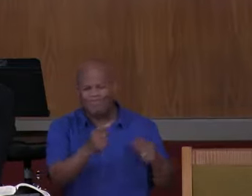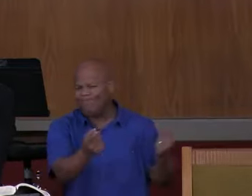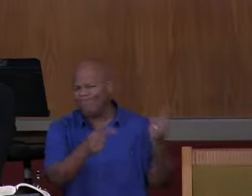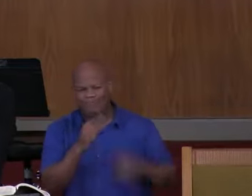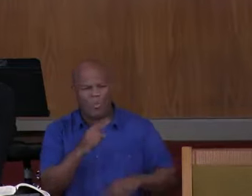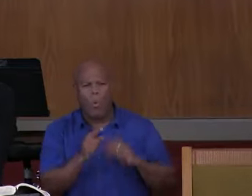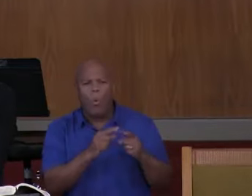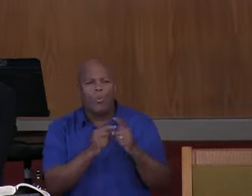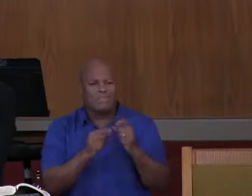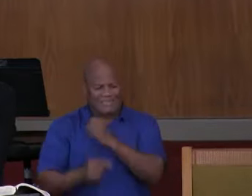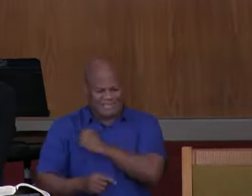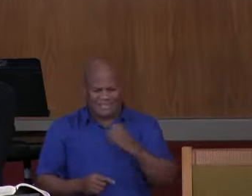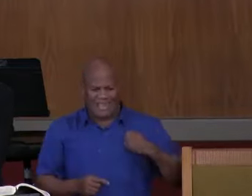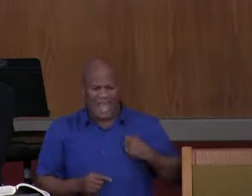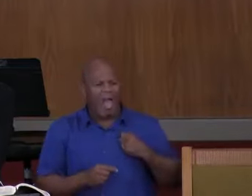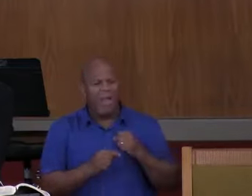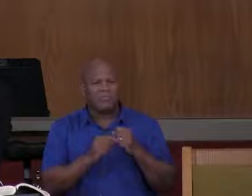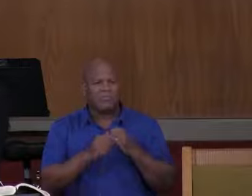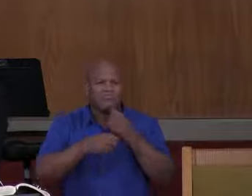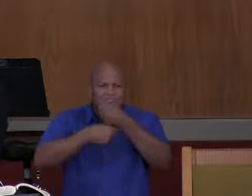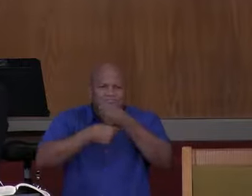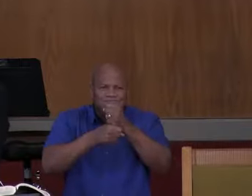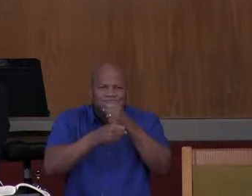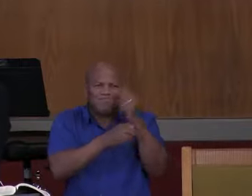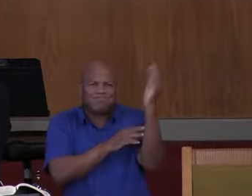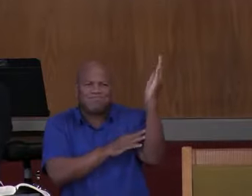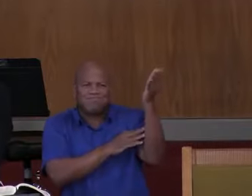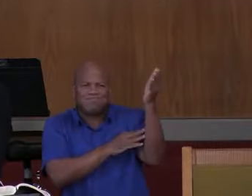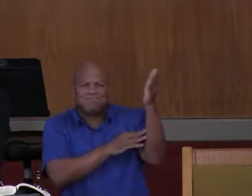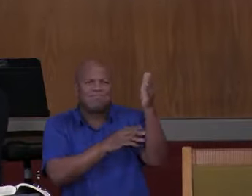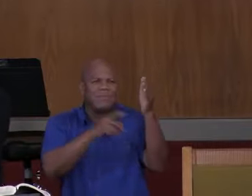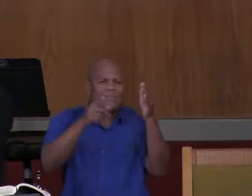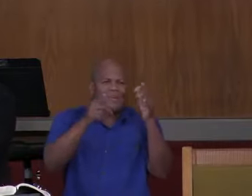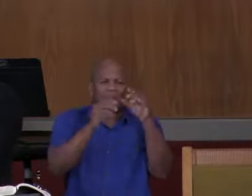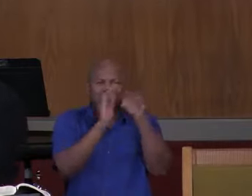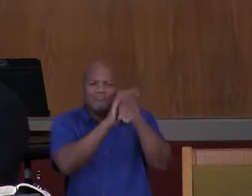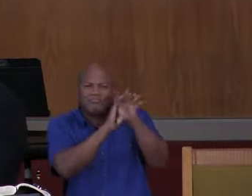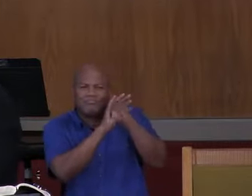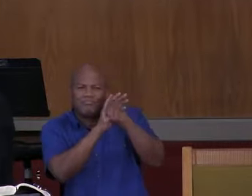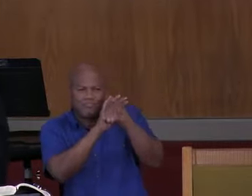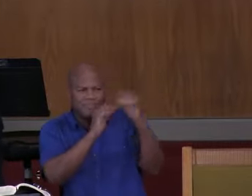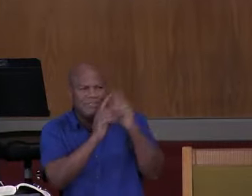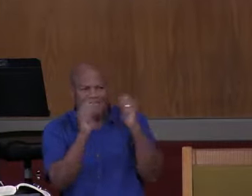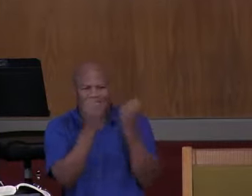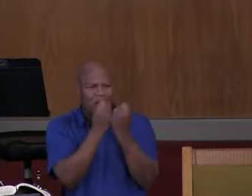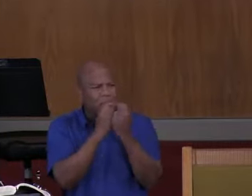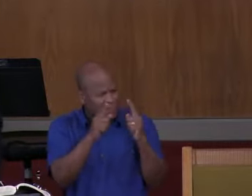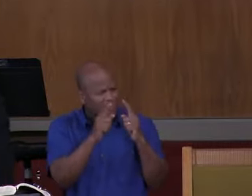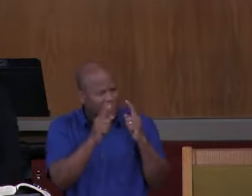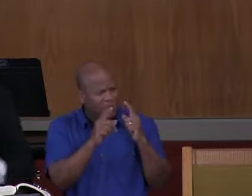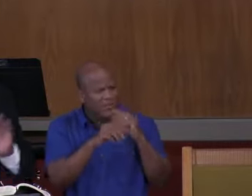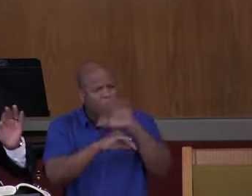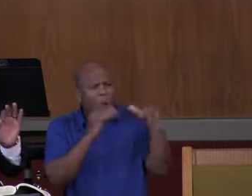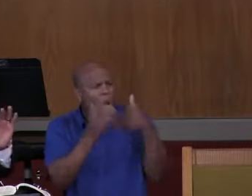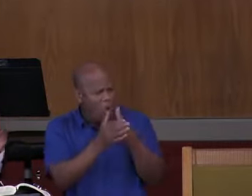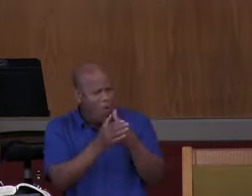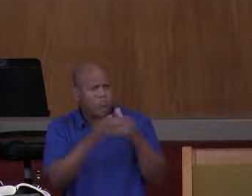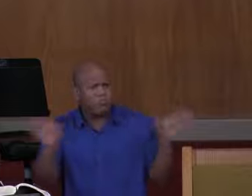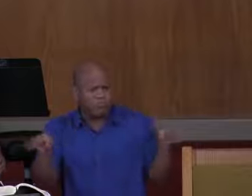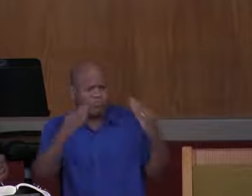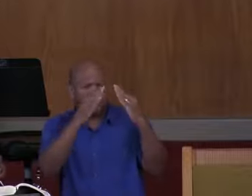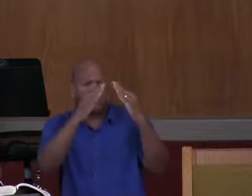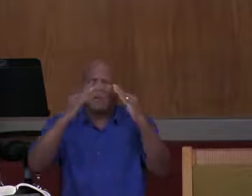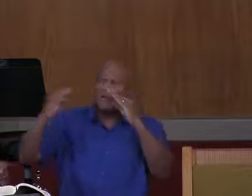team. But you can type mountains right where you are. And we all have mountains. Come on, somebody. But I think the word of the